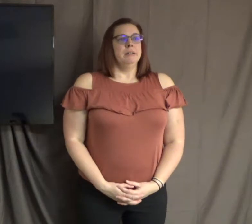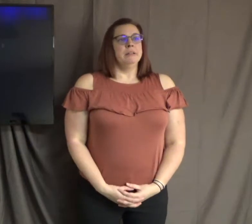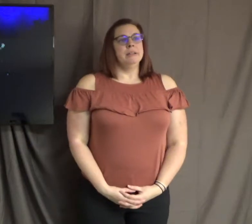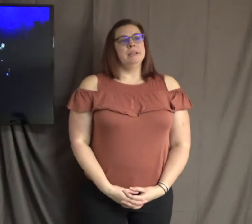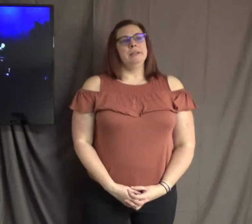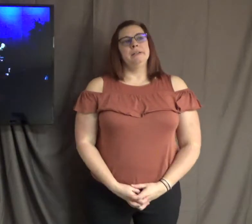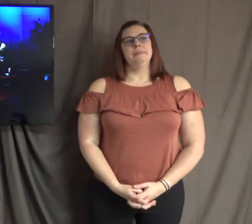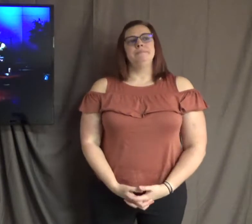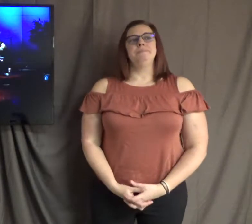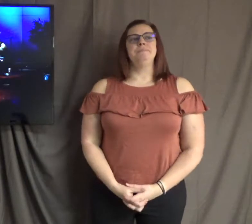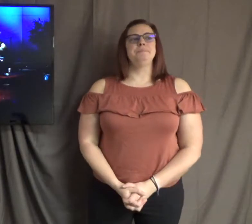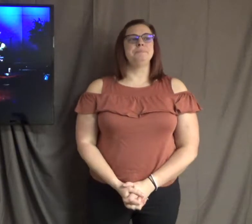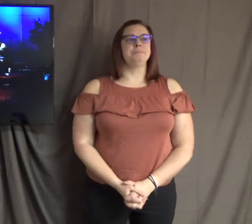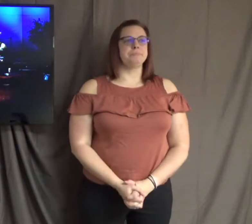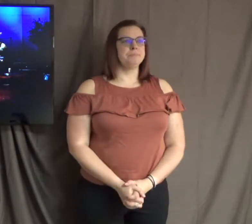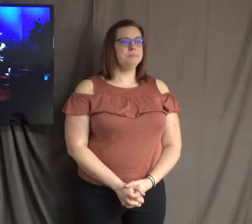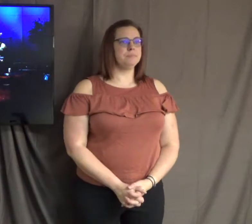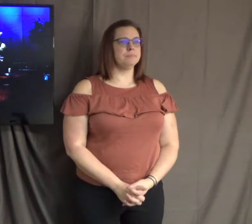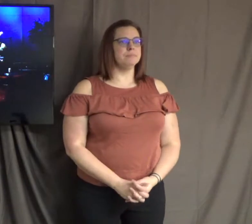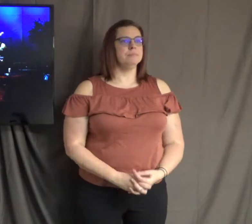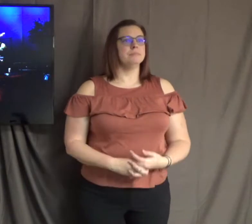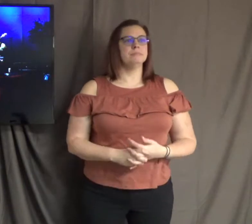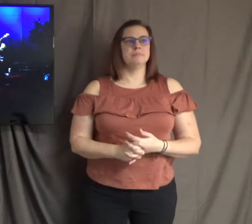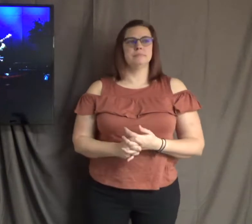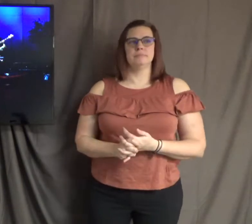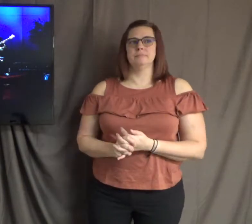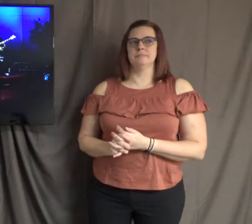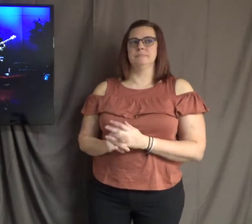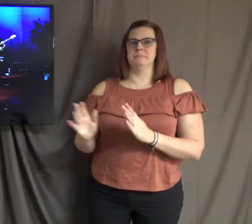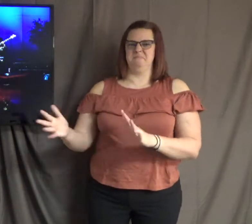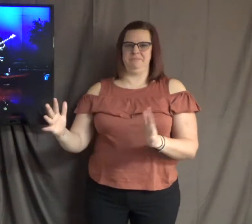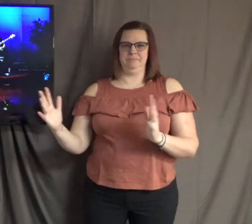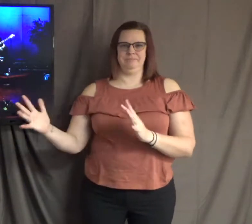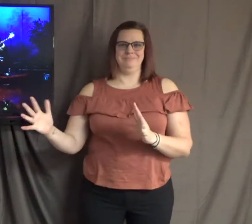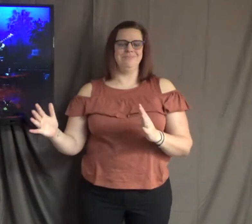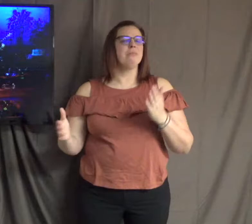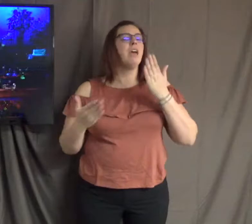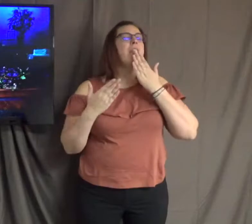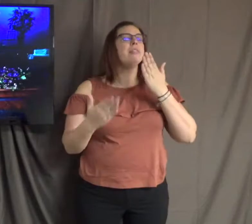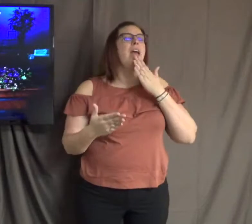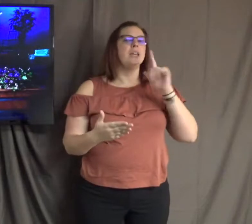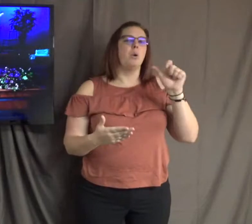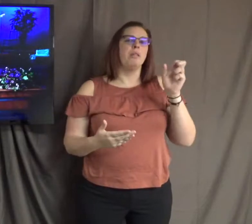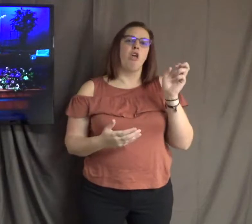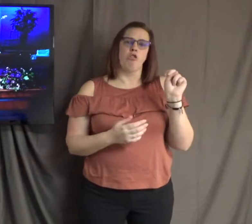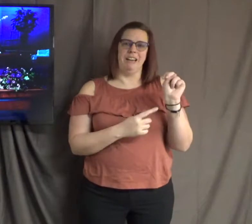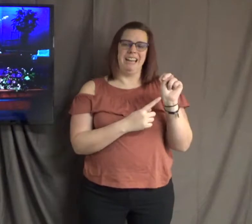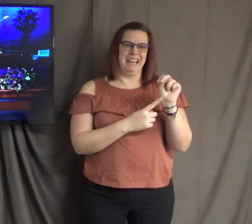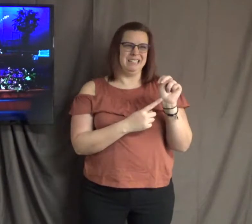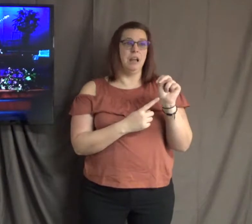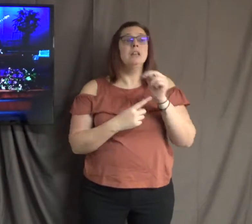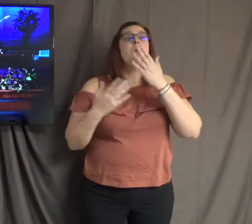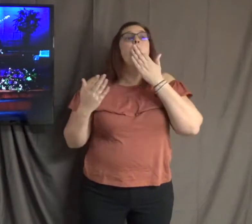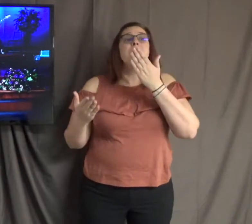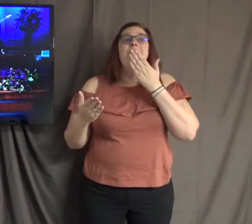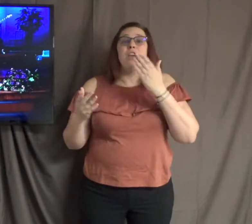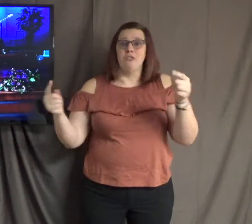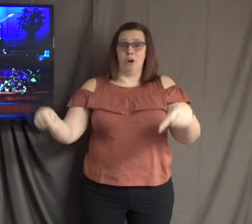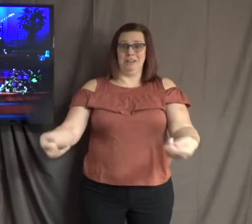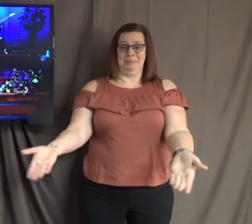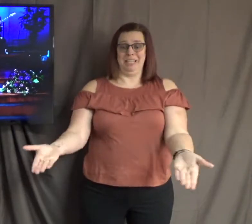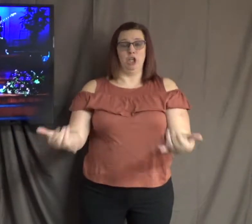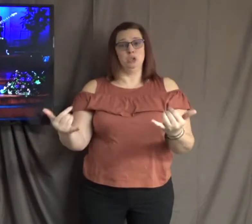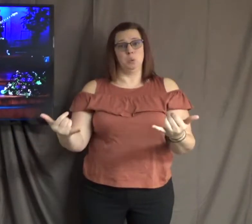Thank you, Lauren. thank you for being with us today here in the sanctuary